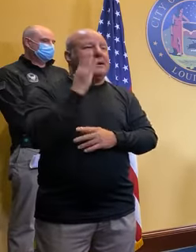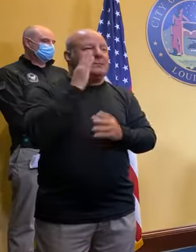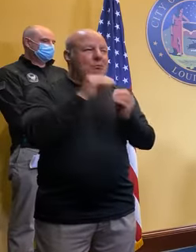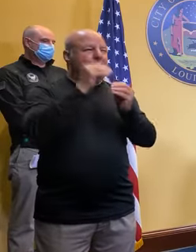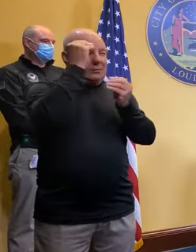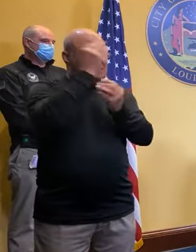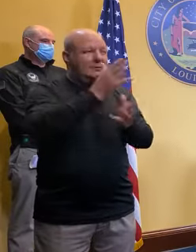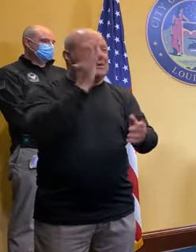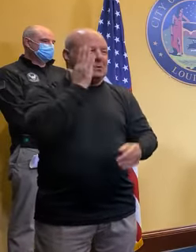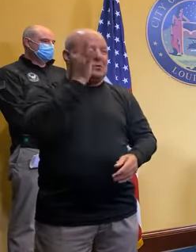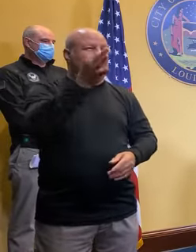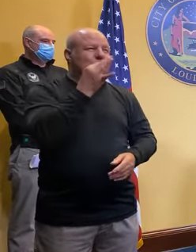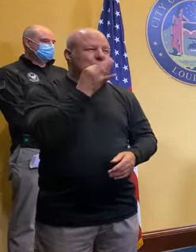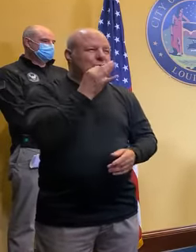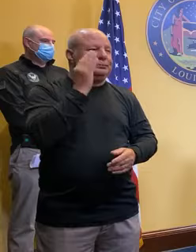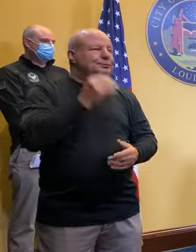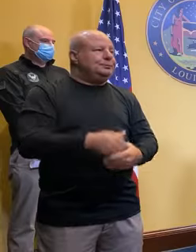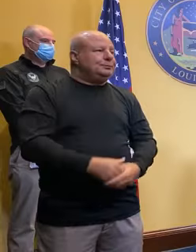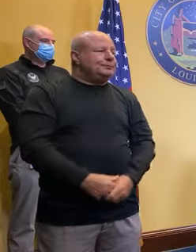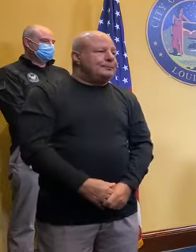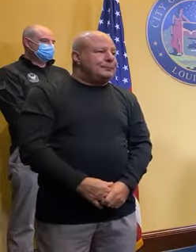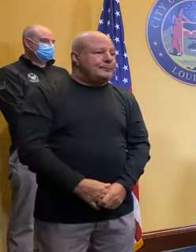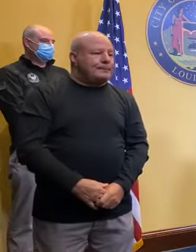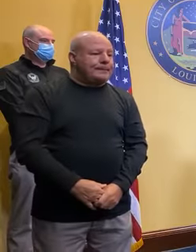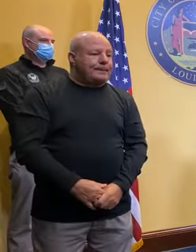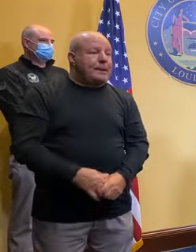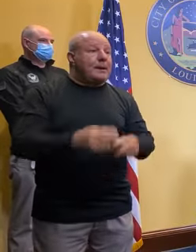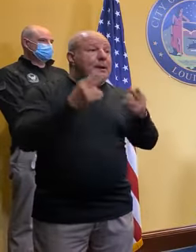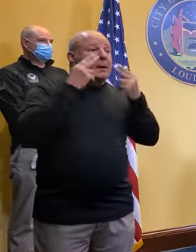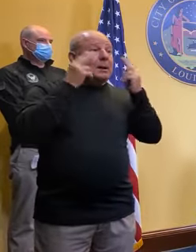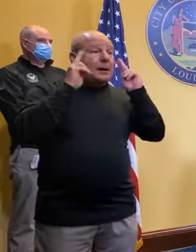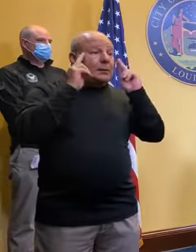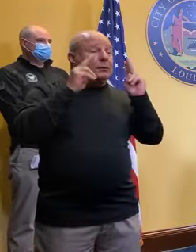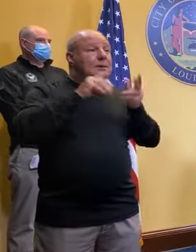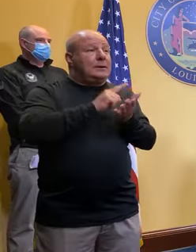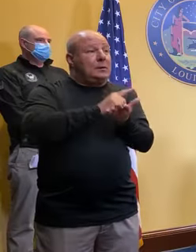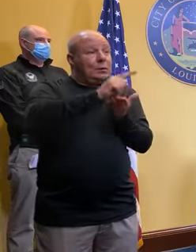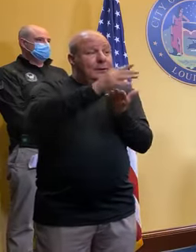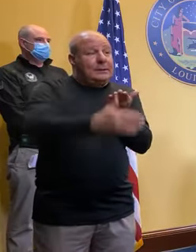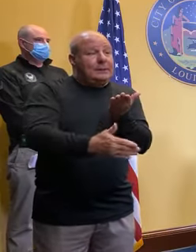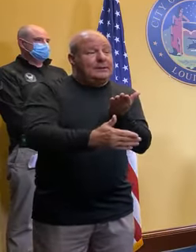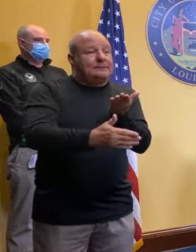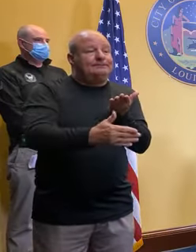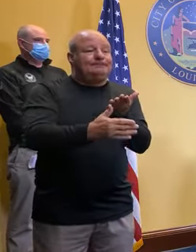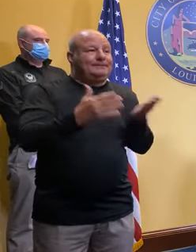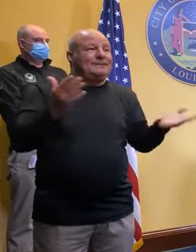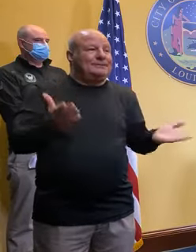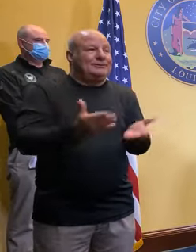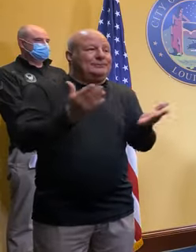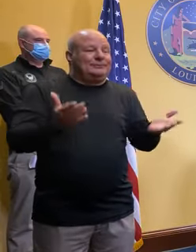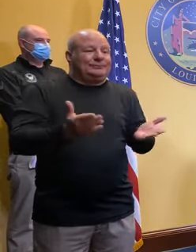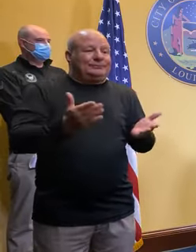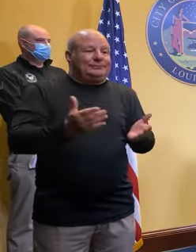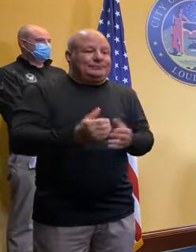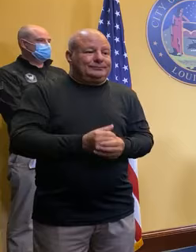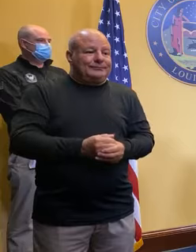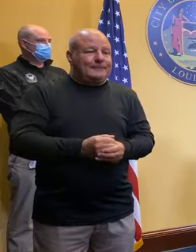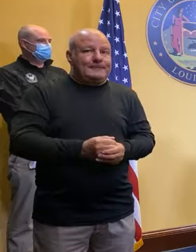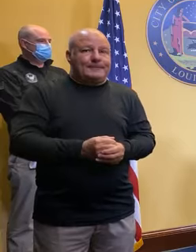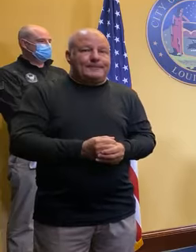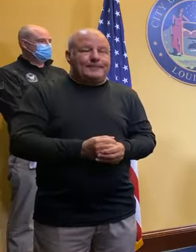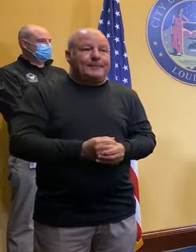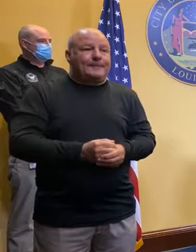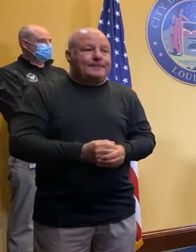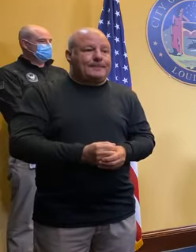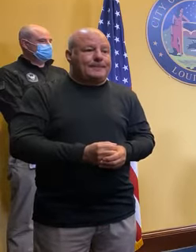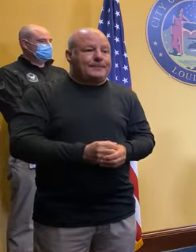more information on that. Halloween weekend again is up on us, and that